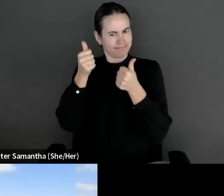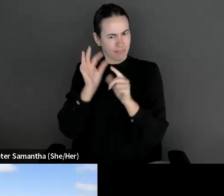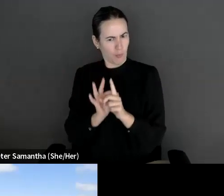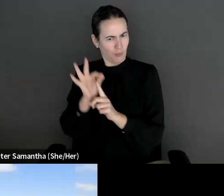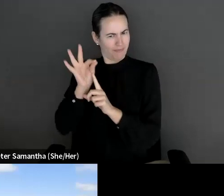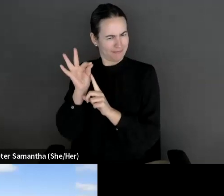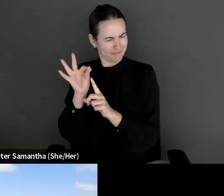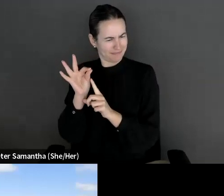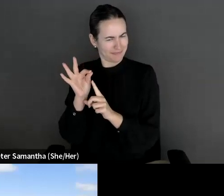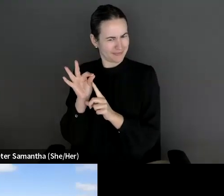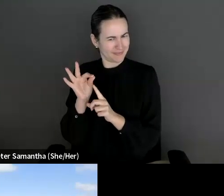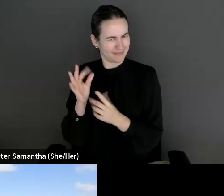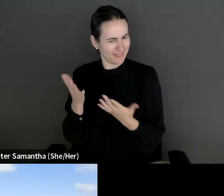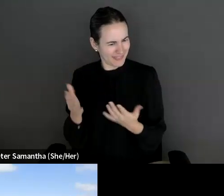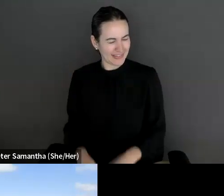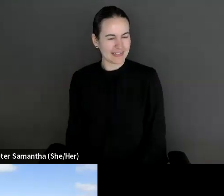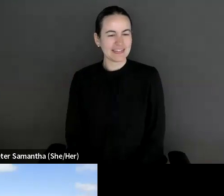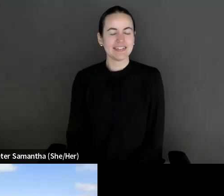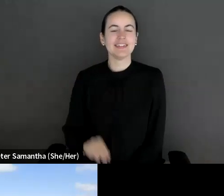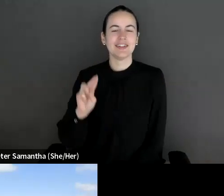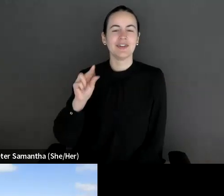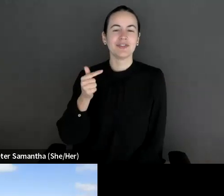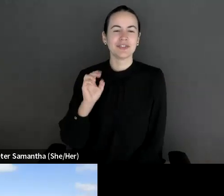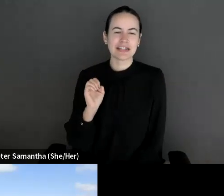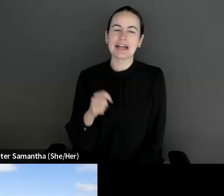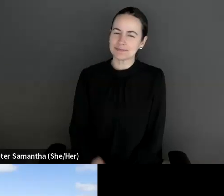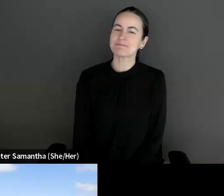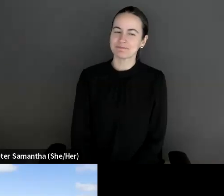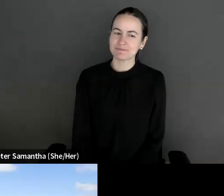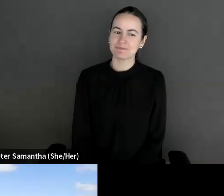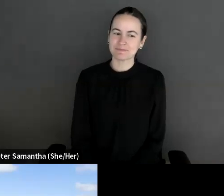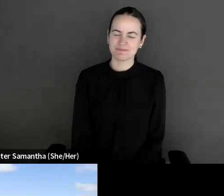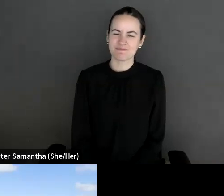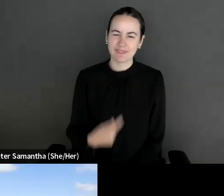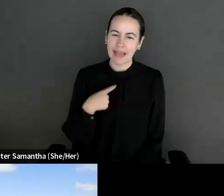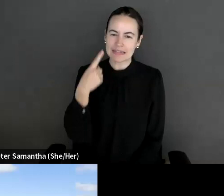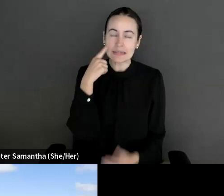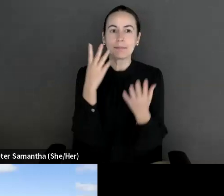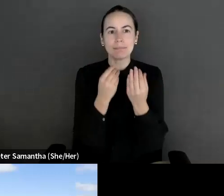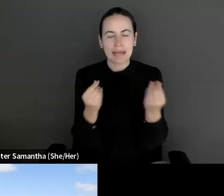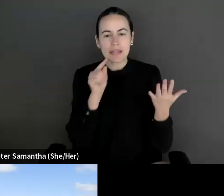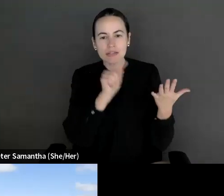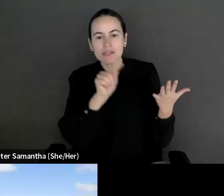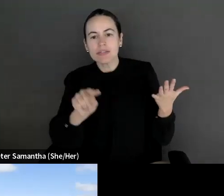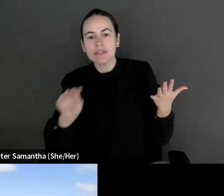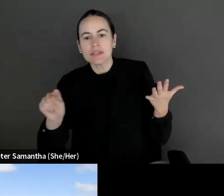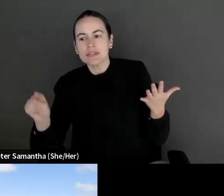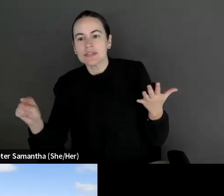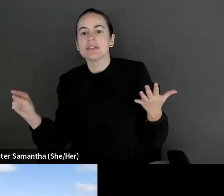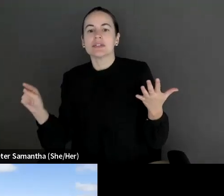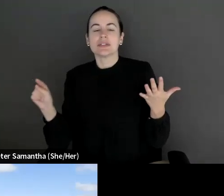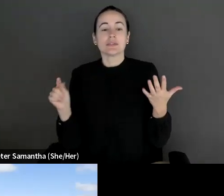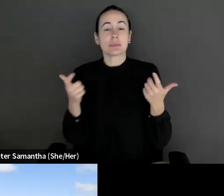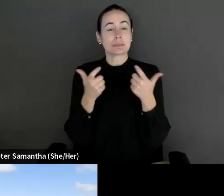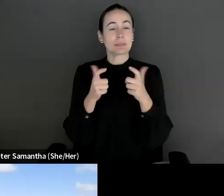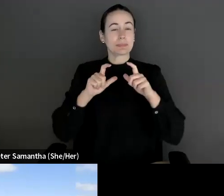look, Nivia, I think that's the issue that I see in many studies. Actually, some of the larger testing agencies are